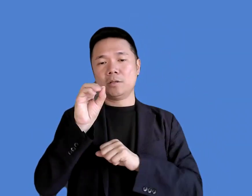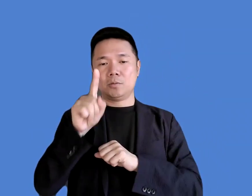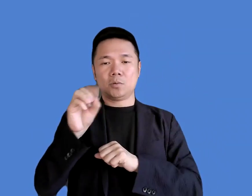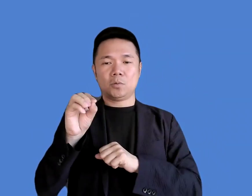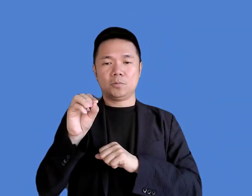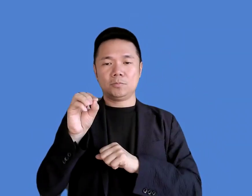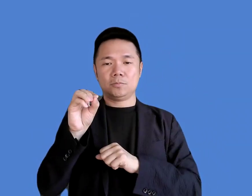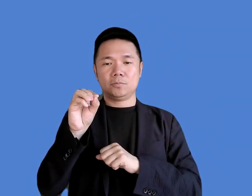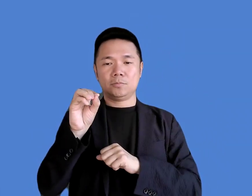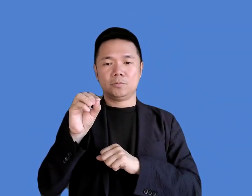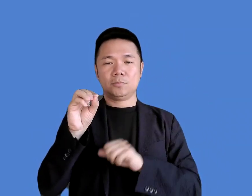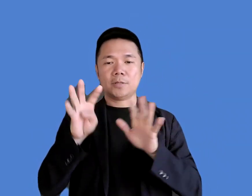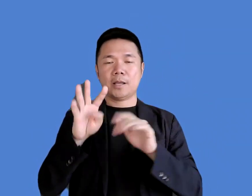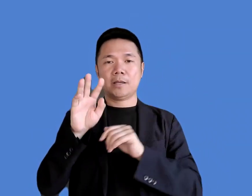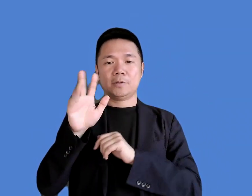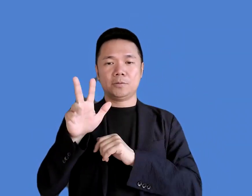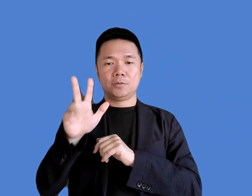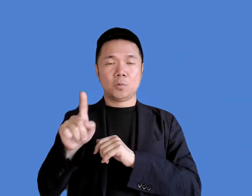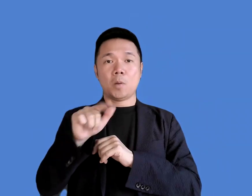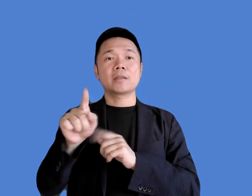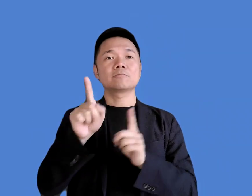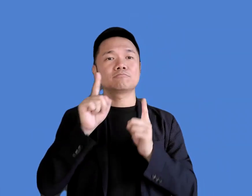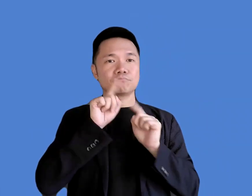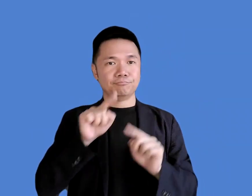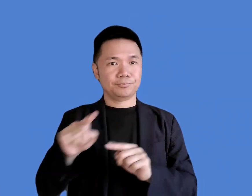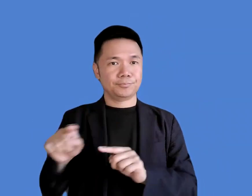89100931 and enter your responses.